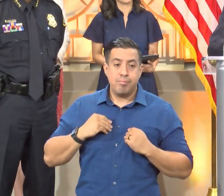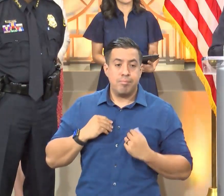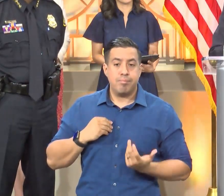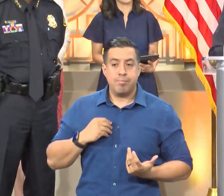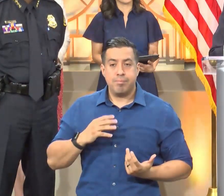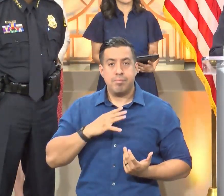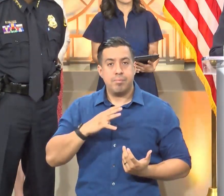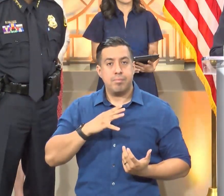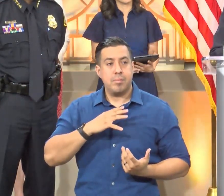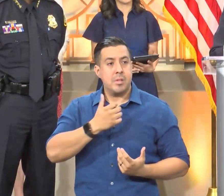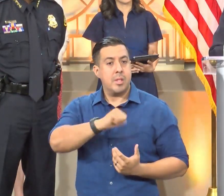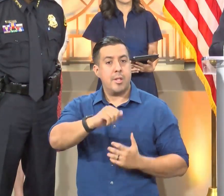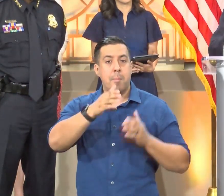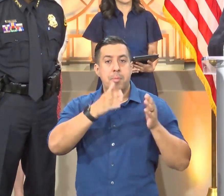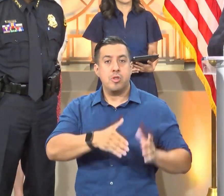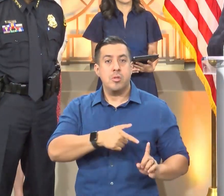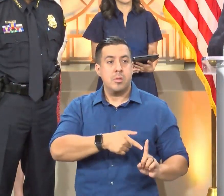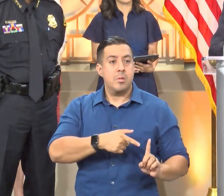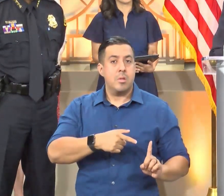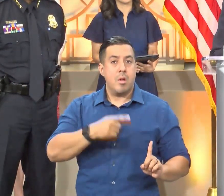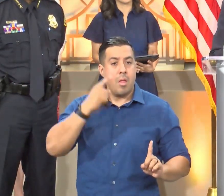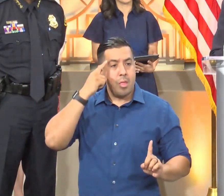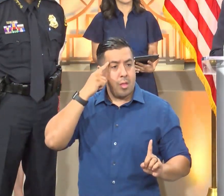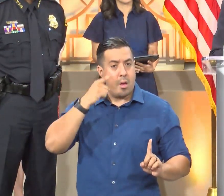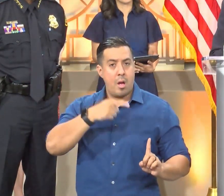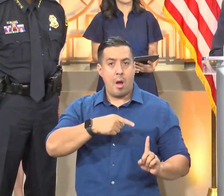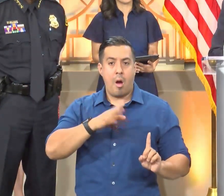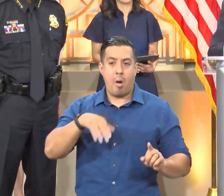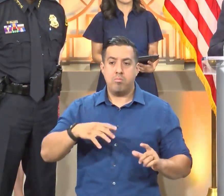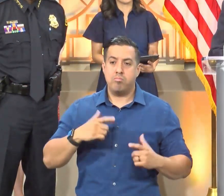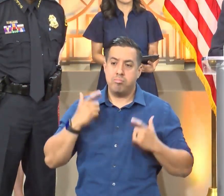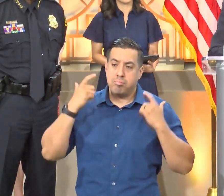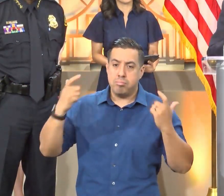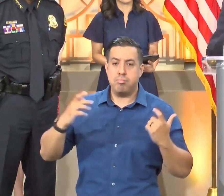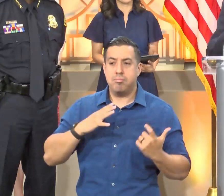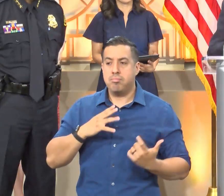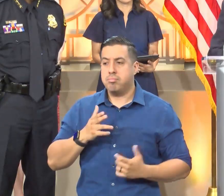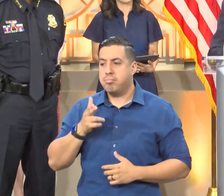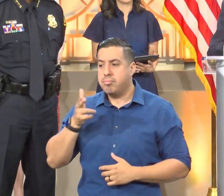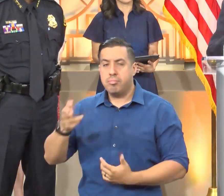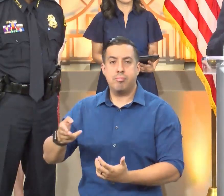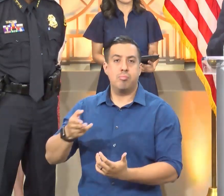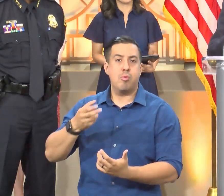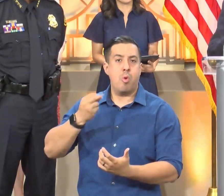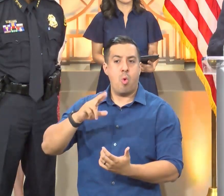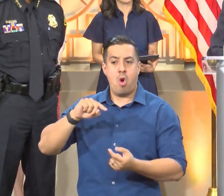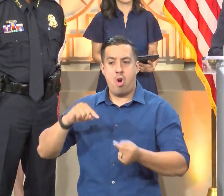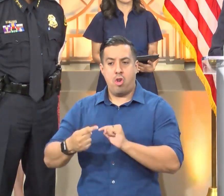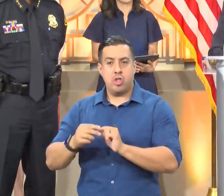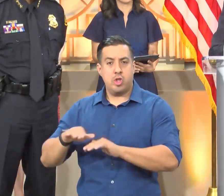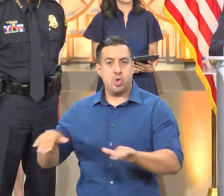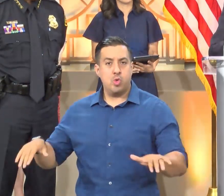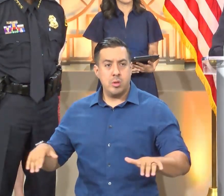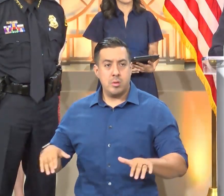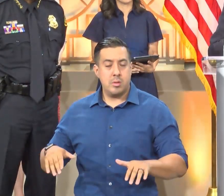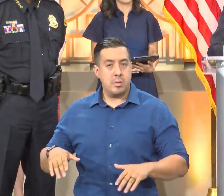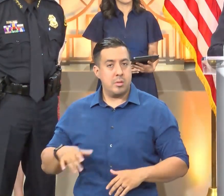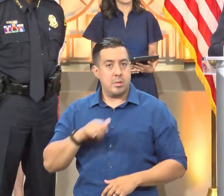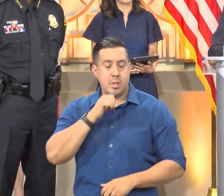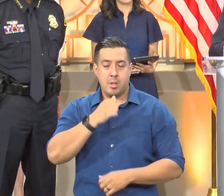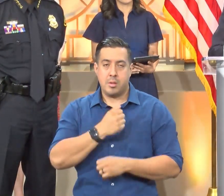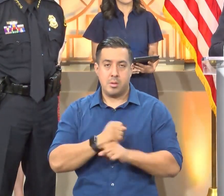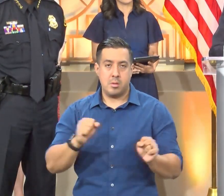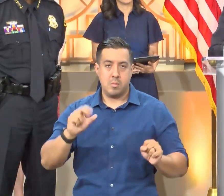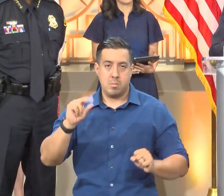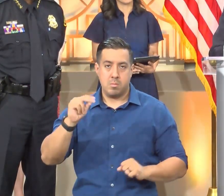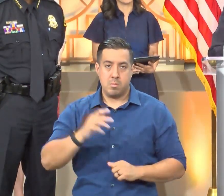for any person that has the gall to shoot or harm our children in our city. Should